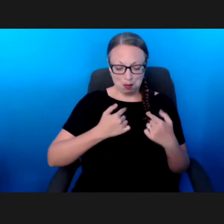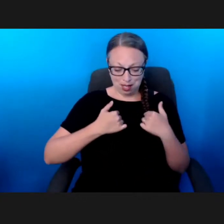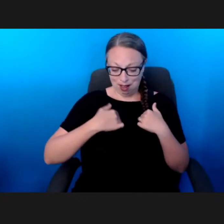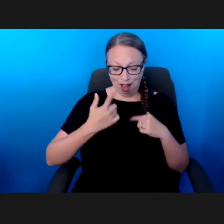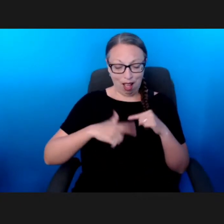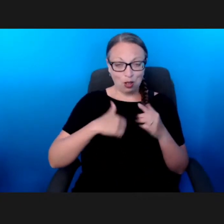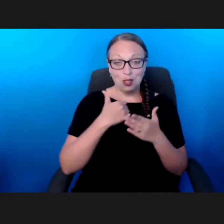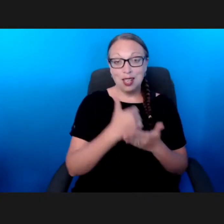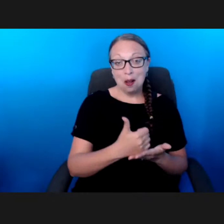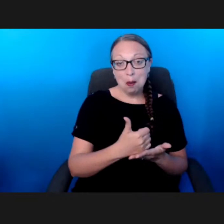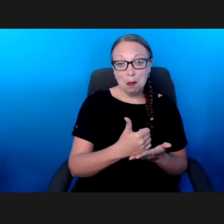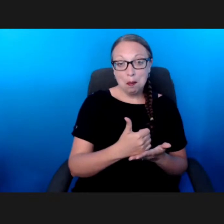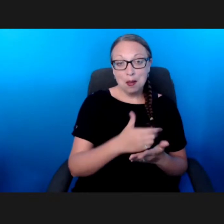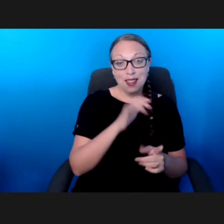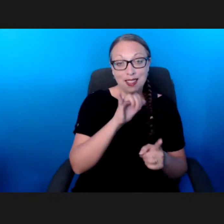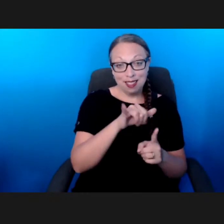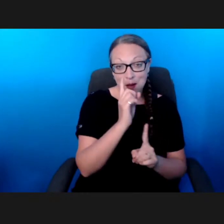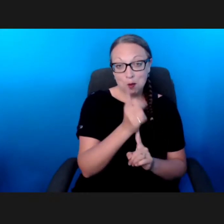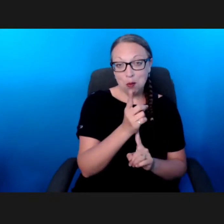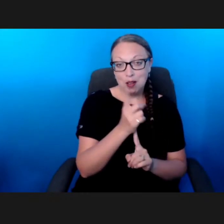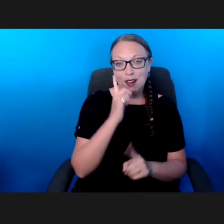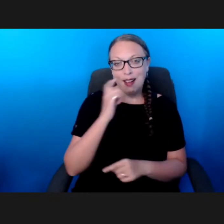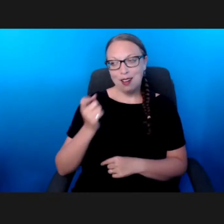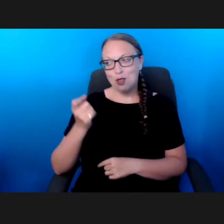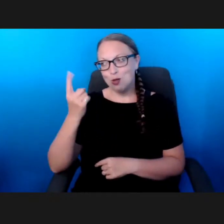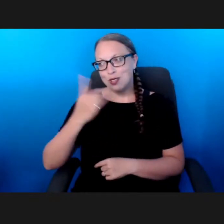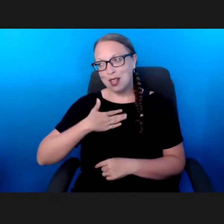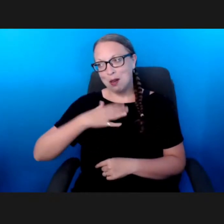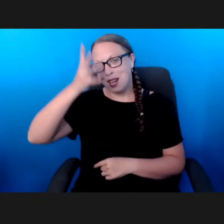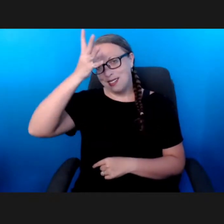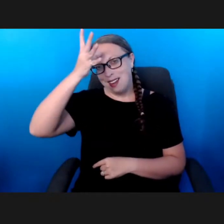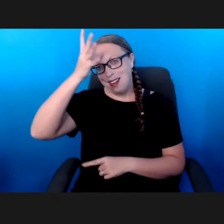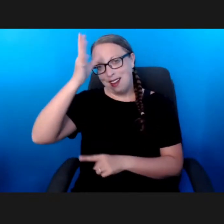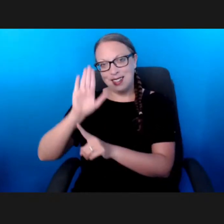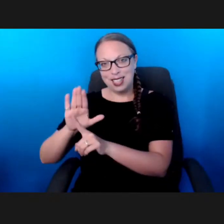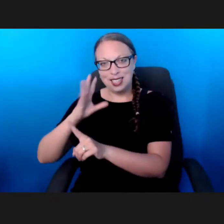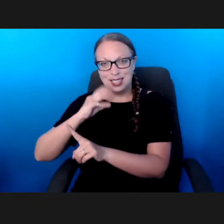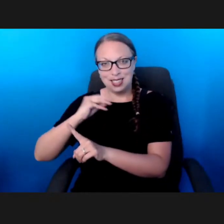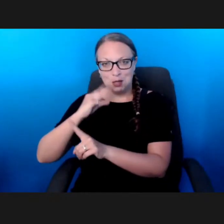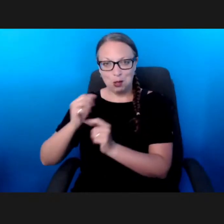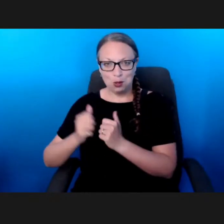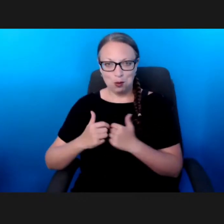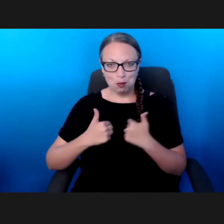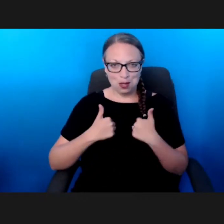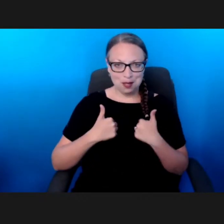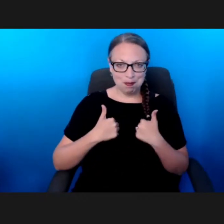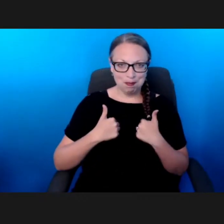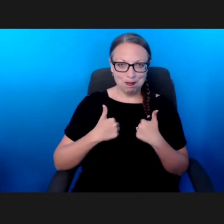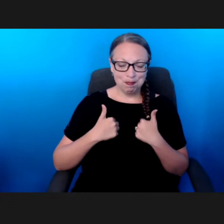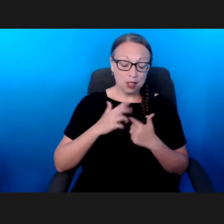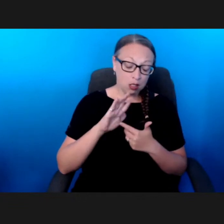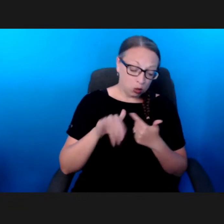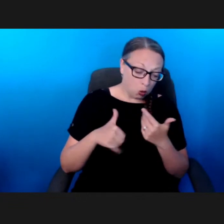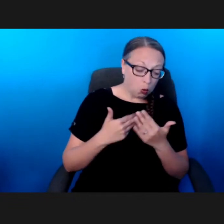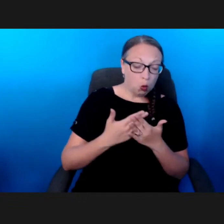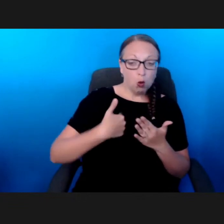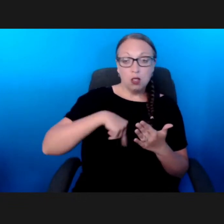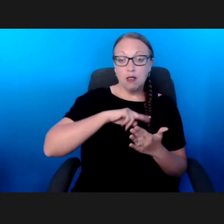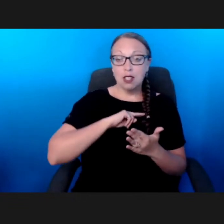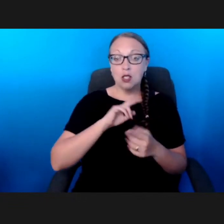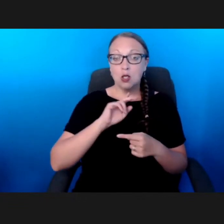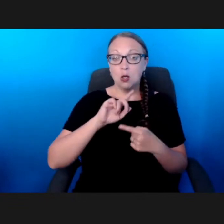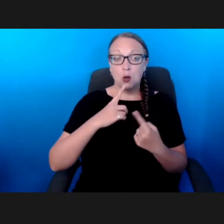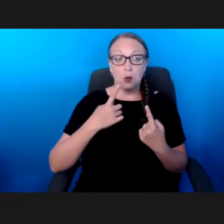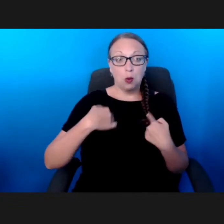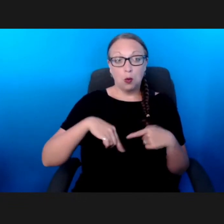what my dad experienced. Mm-hmm. So all of us, as we live with our father's memory or our father's presence